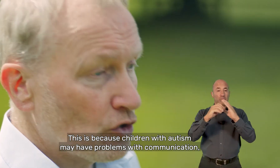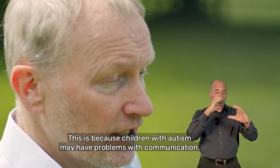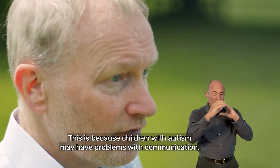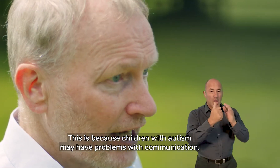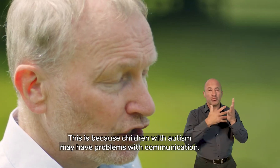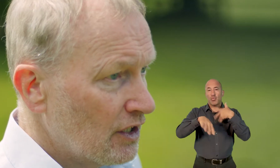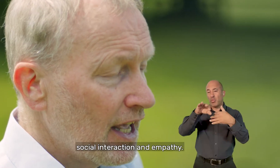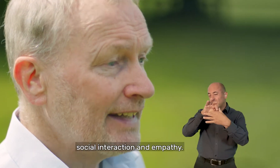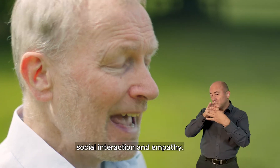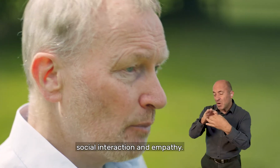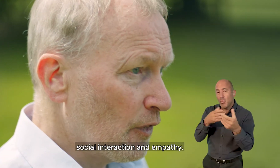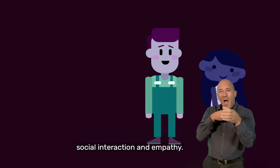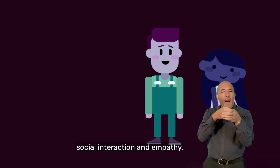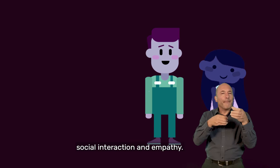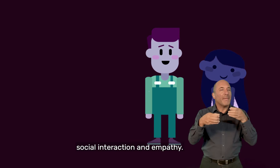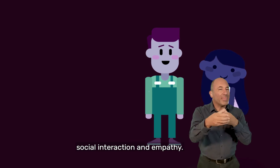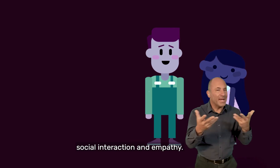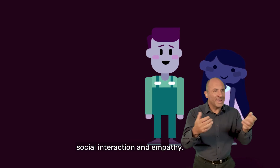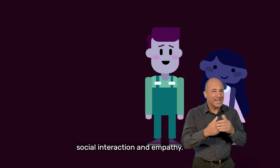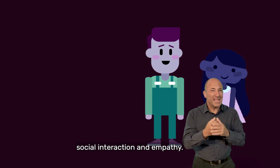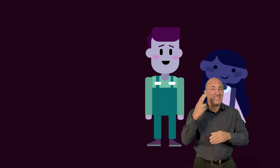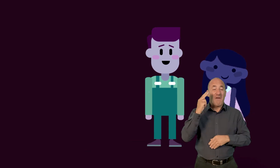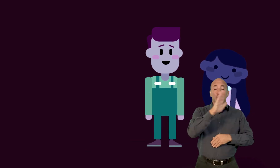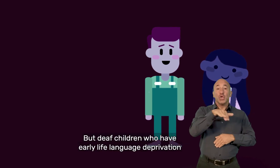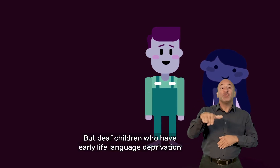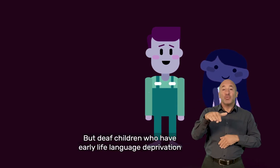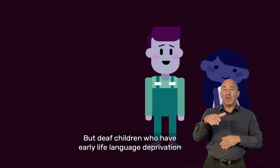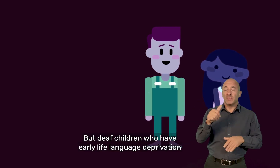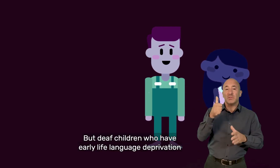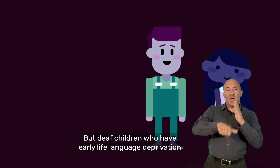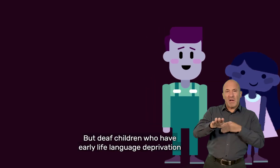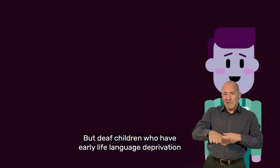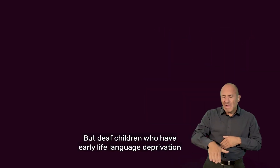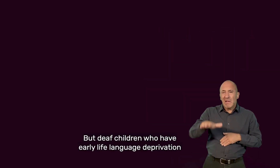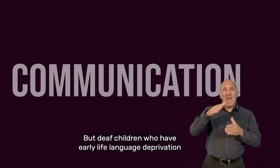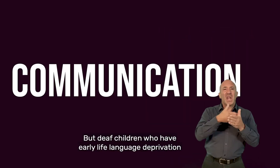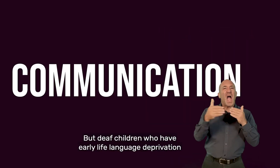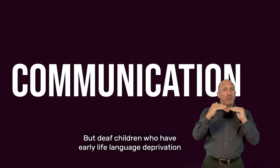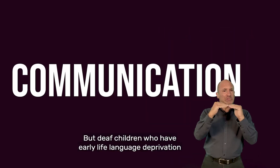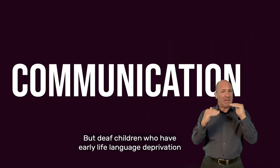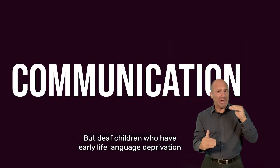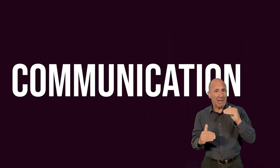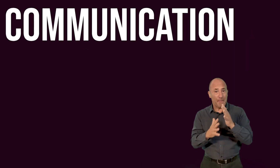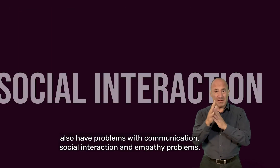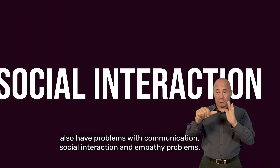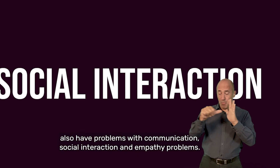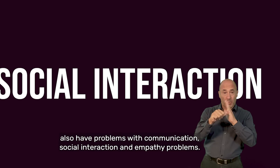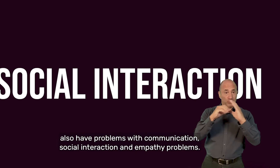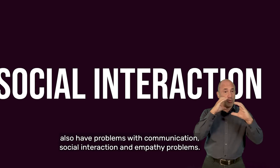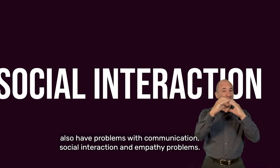social interaction, and empathy. But deaf children who have early life language deprivation also have problems with communication, social